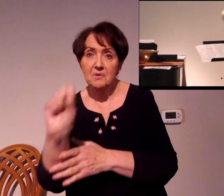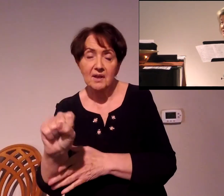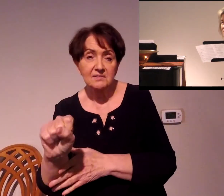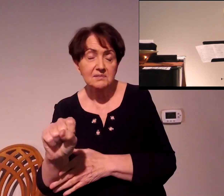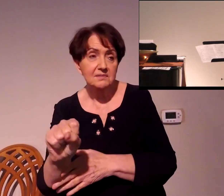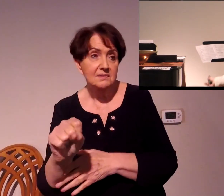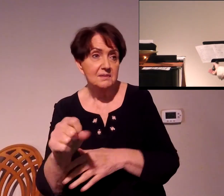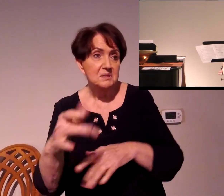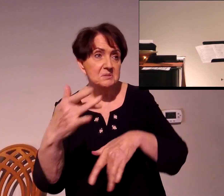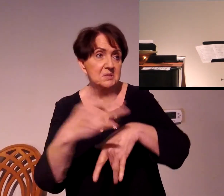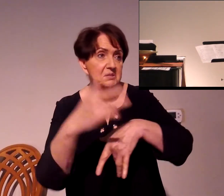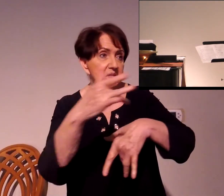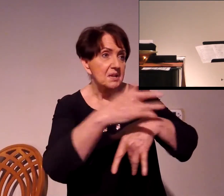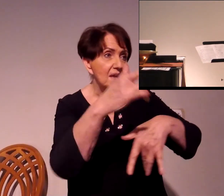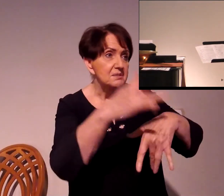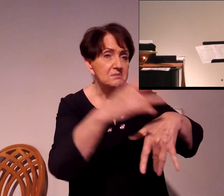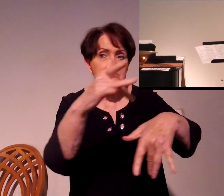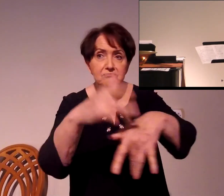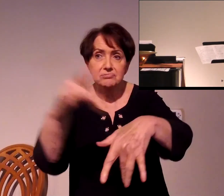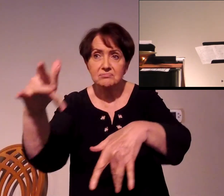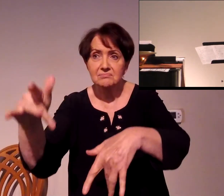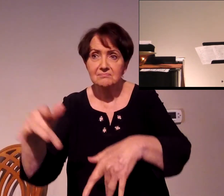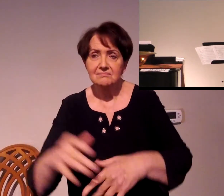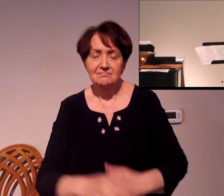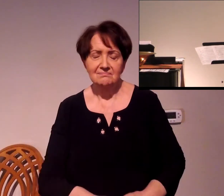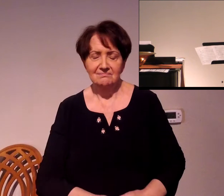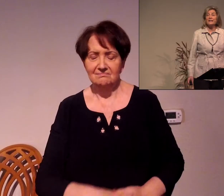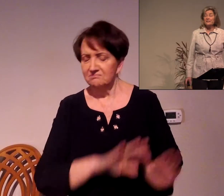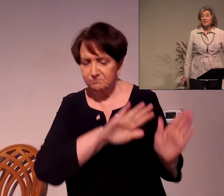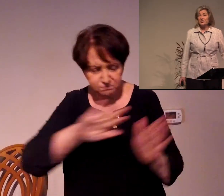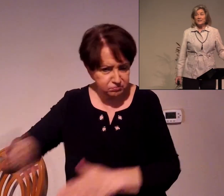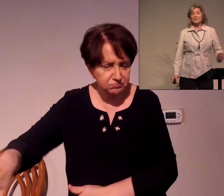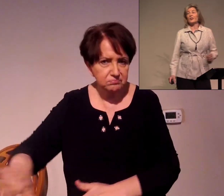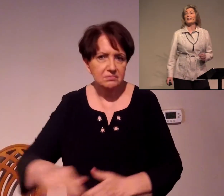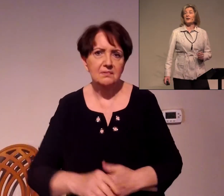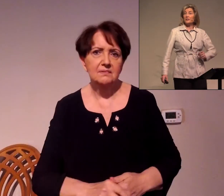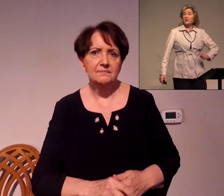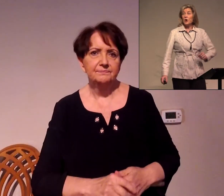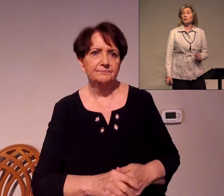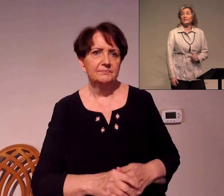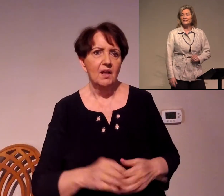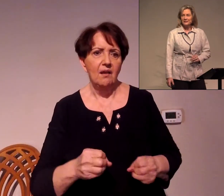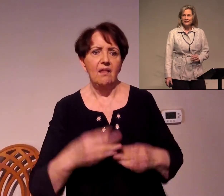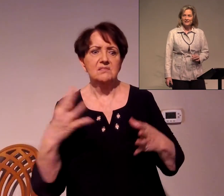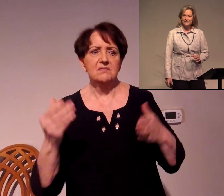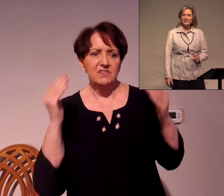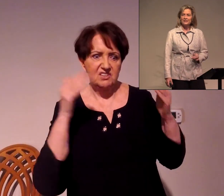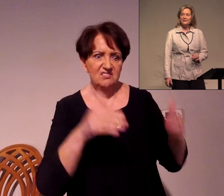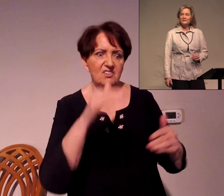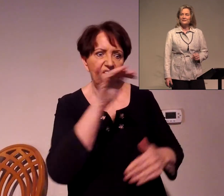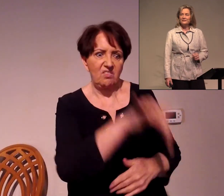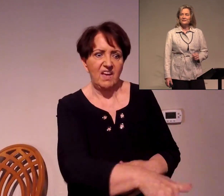touching us. A lot of attention's being put on that right now, right? My intention is on health and wholeness.